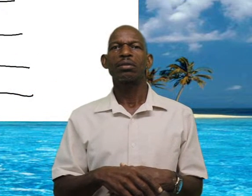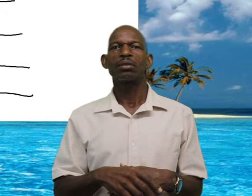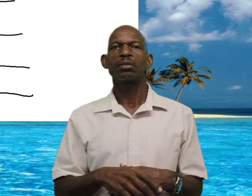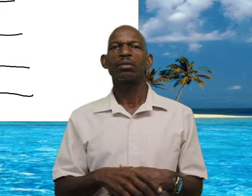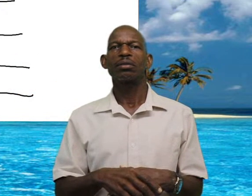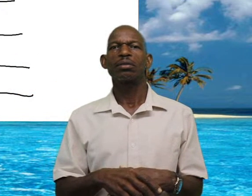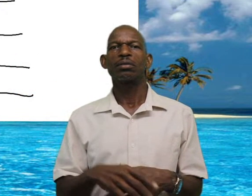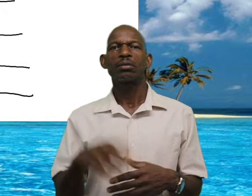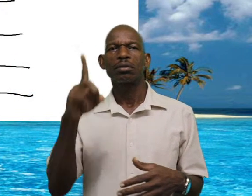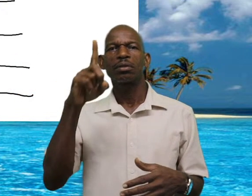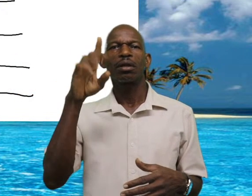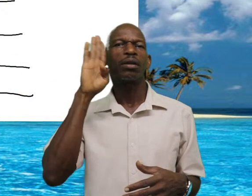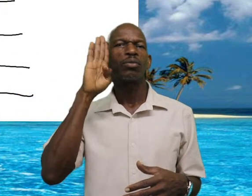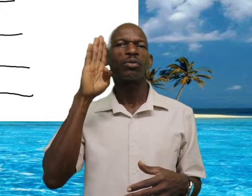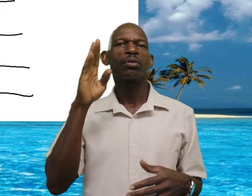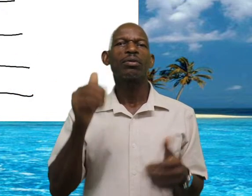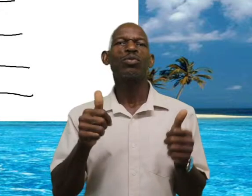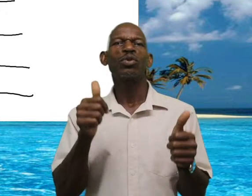Donna?